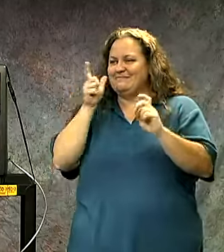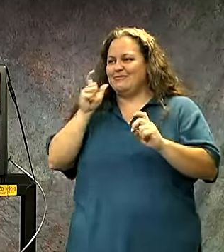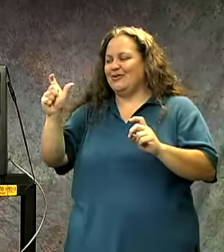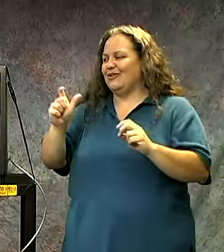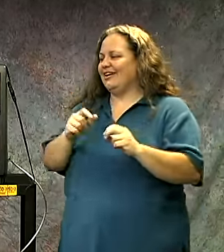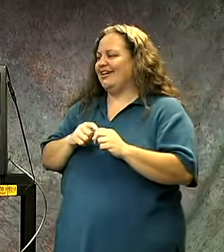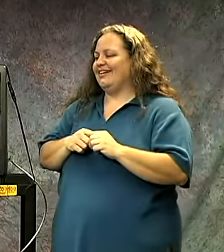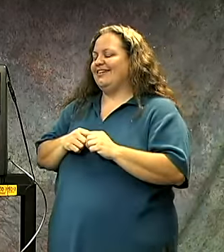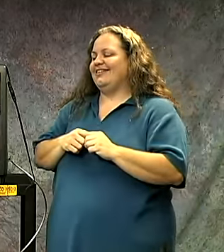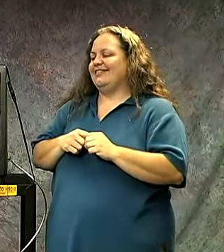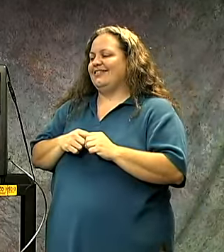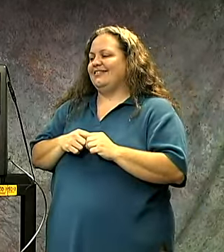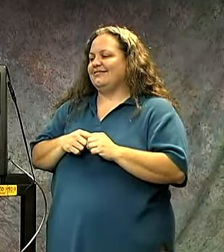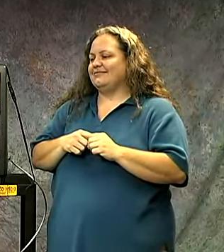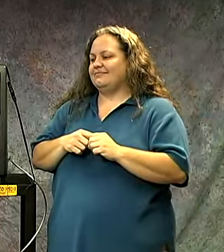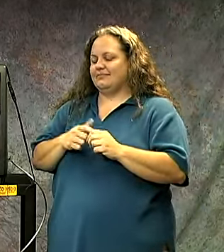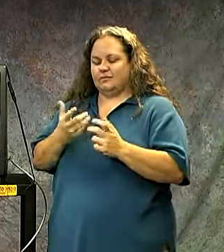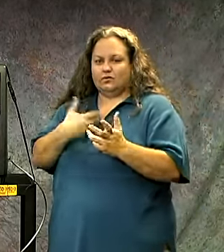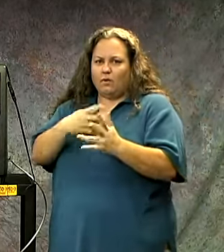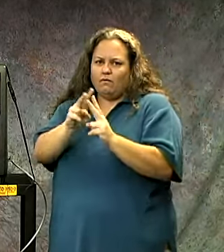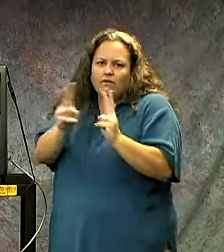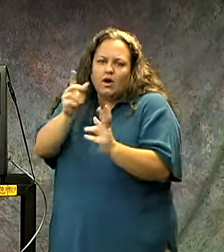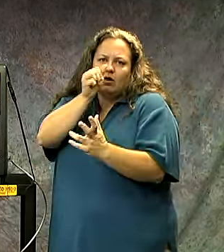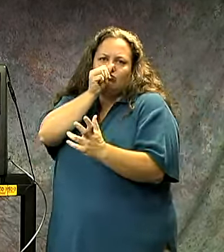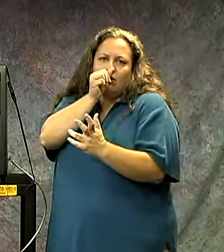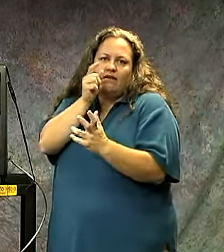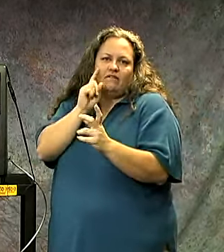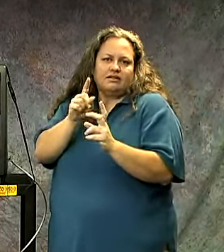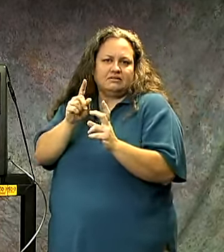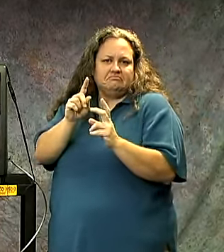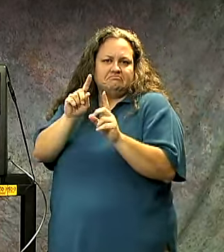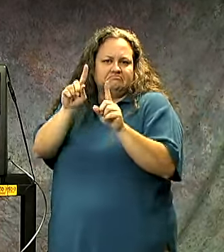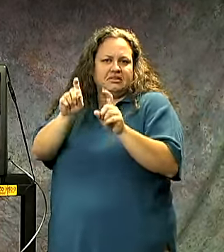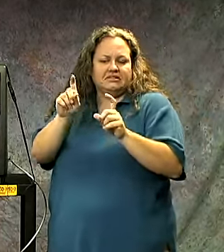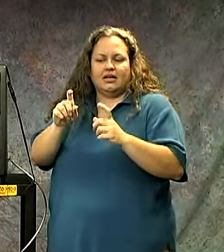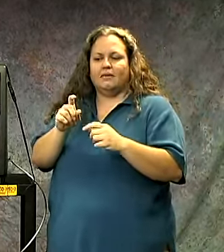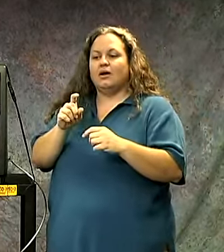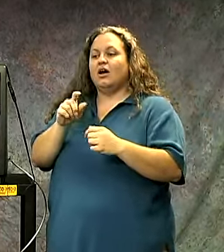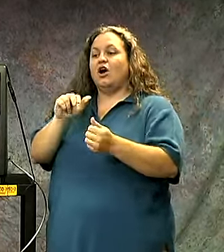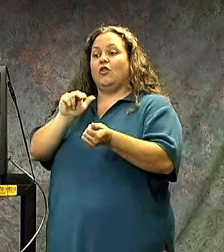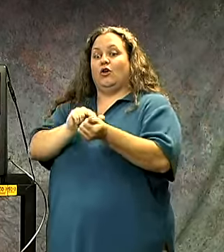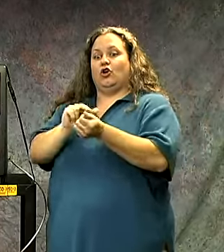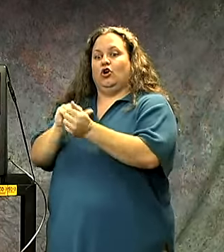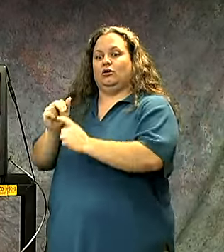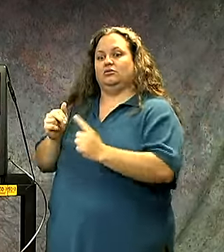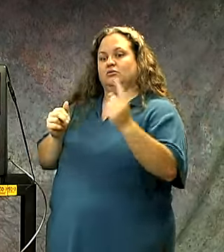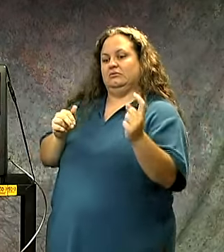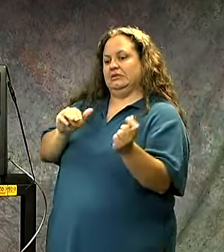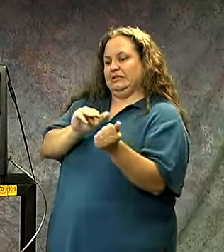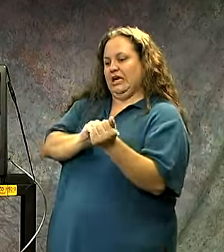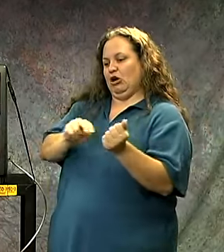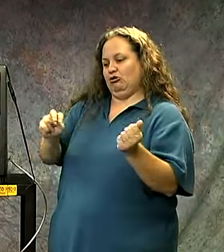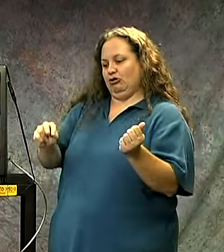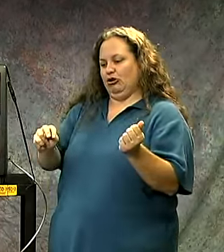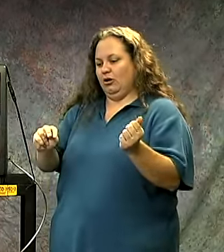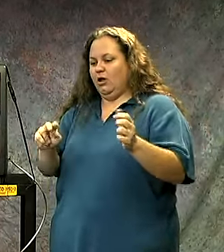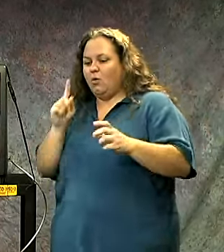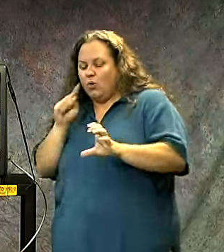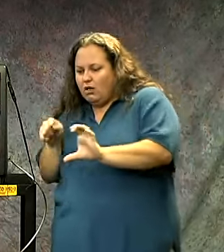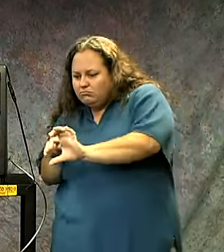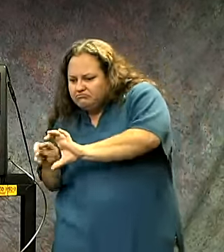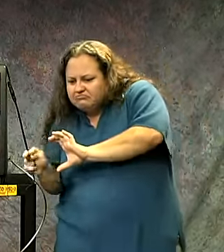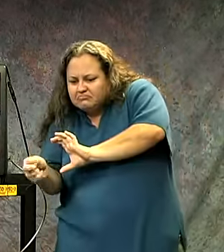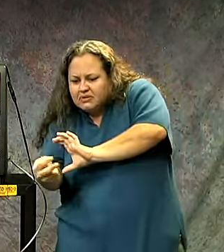is facing the physician. The patient is covered up. The nurse is on the opposite side. So it's actually